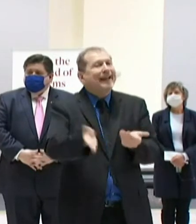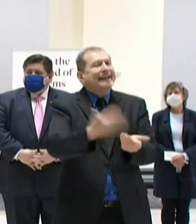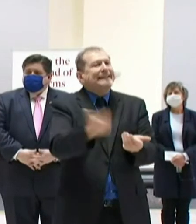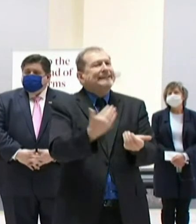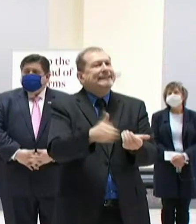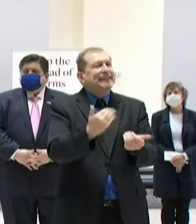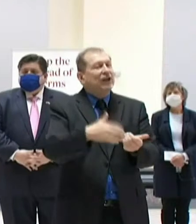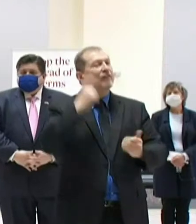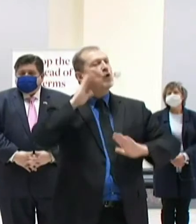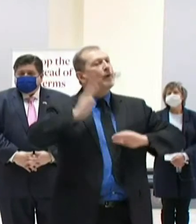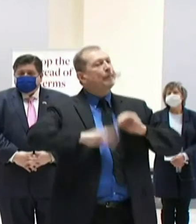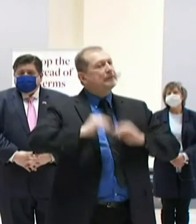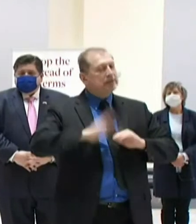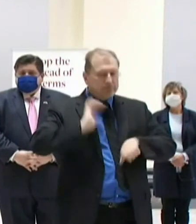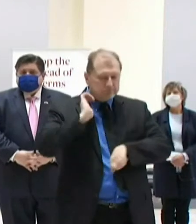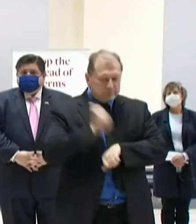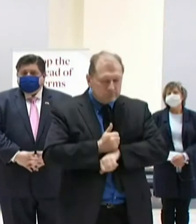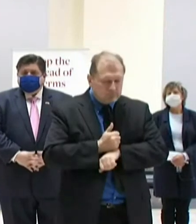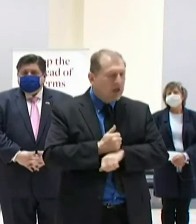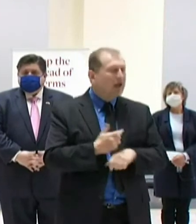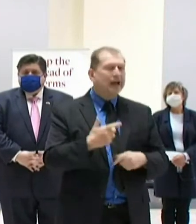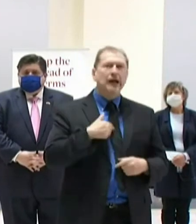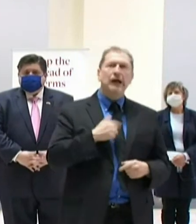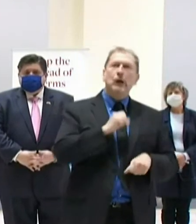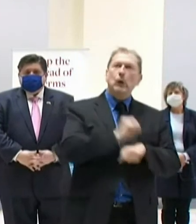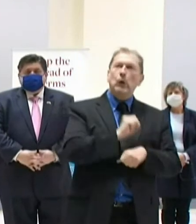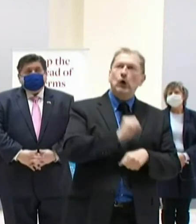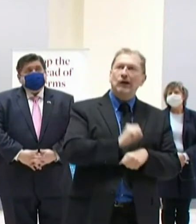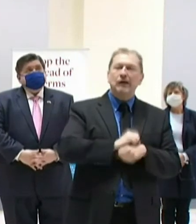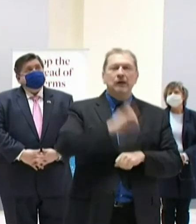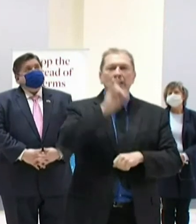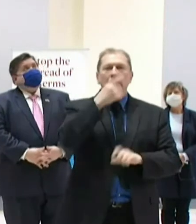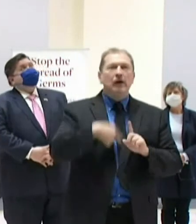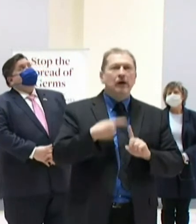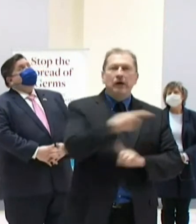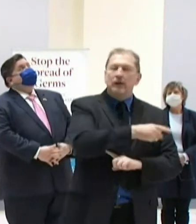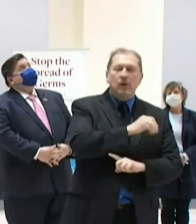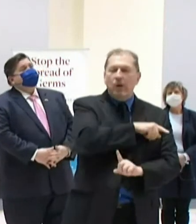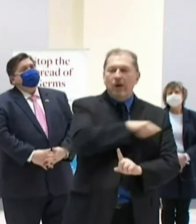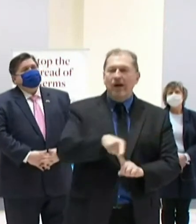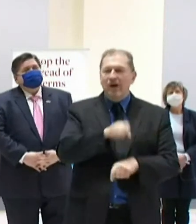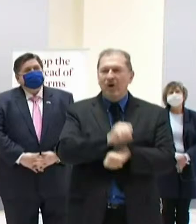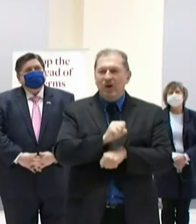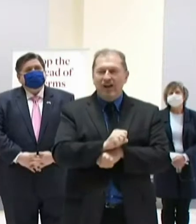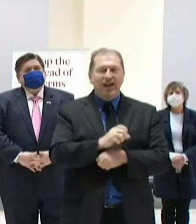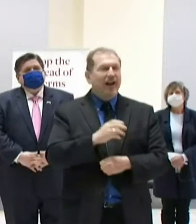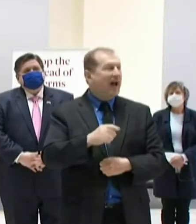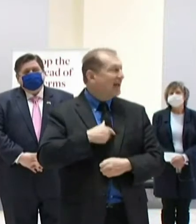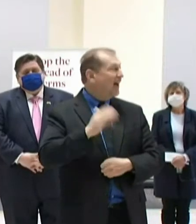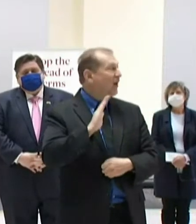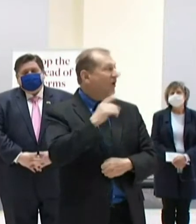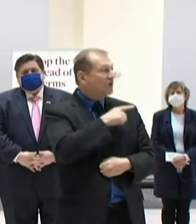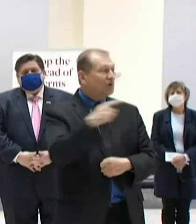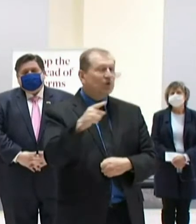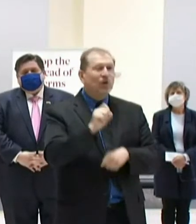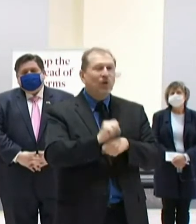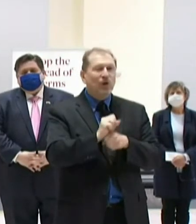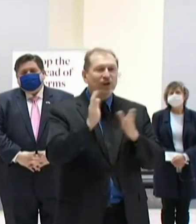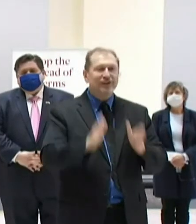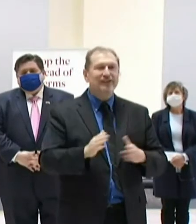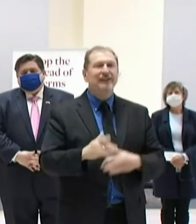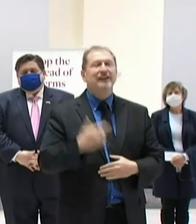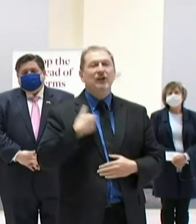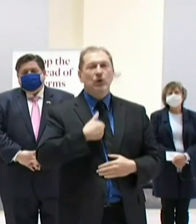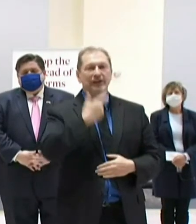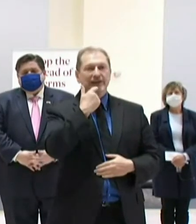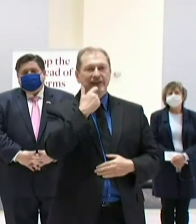for businesses, for employees to come back to work. And a hello, by the way, to all of you up there. It's an understatement to say that